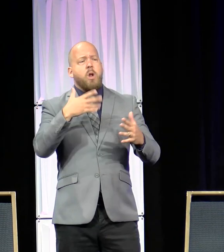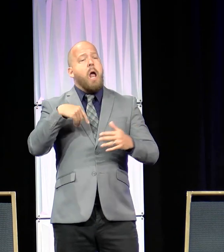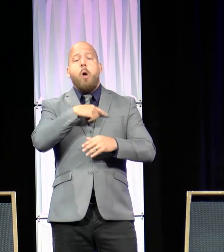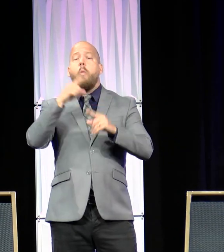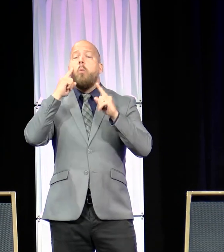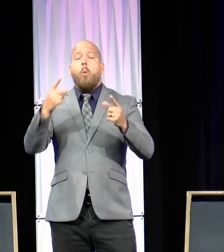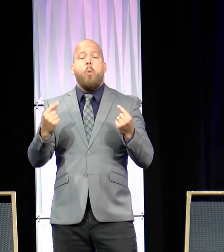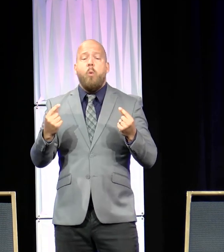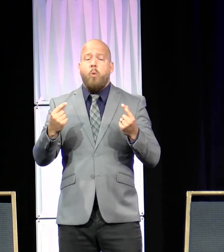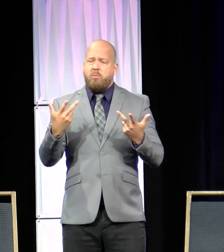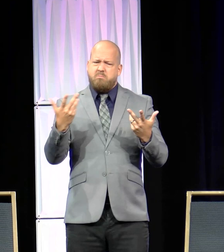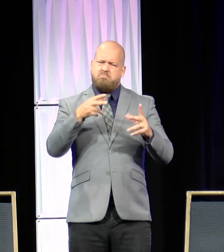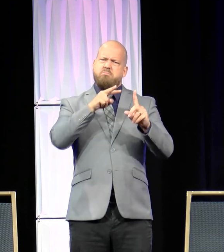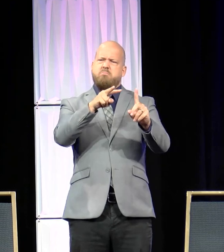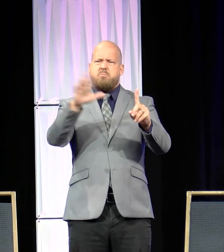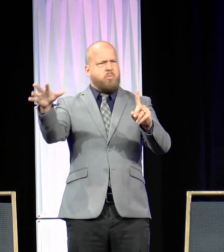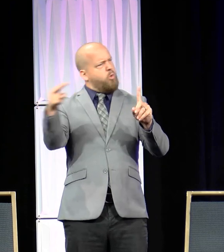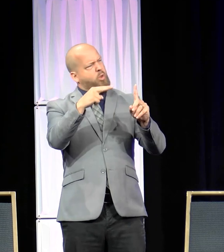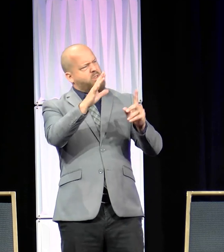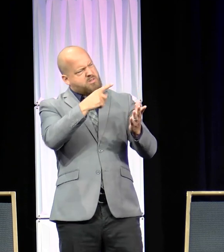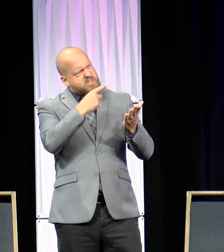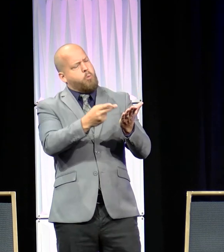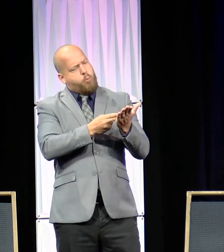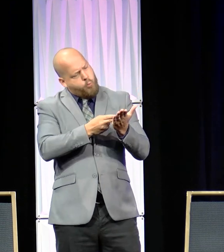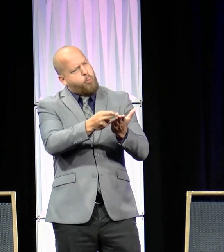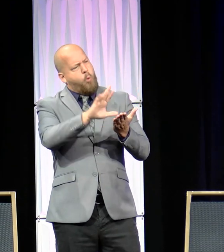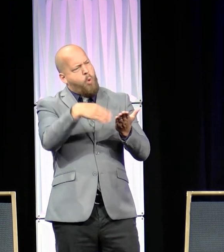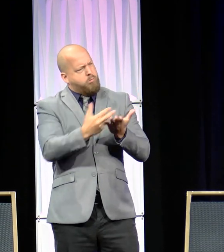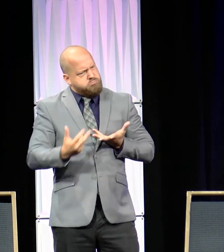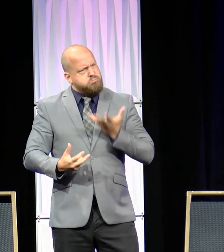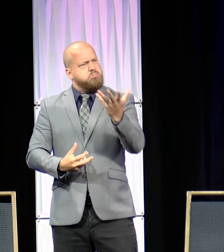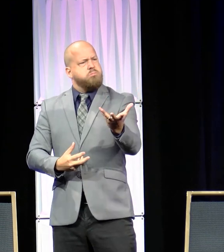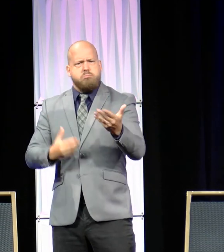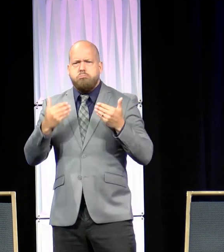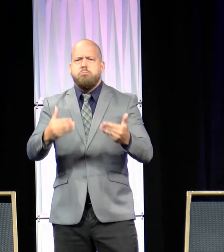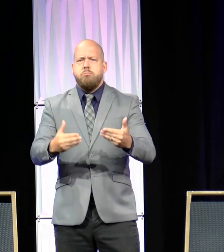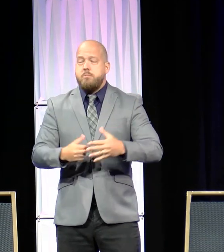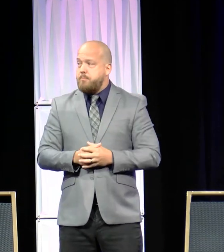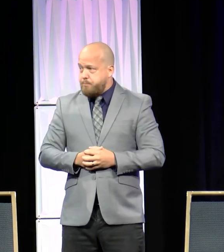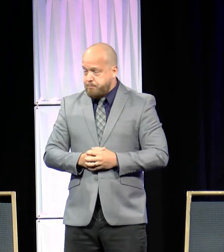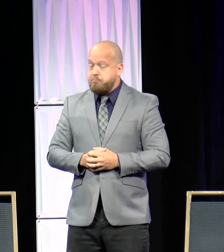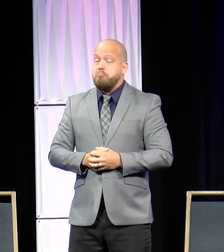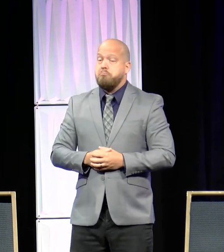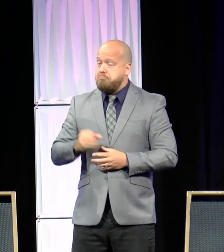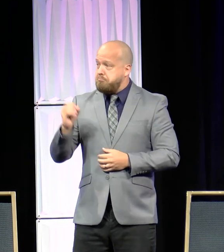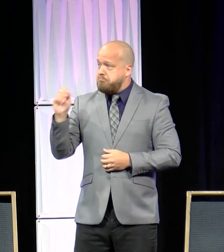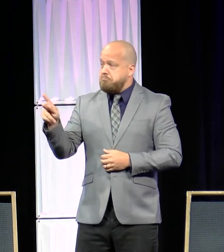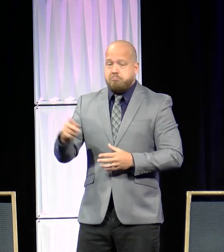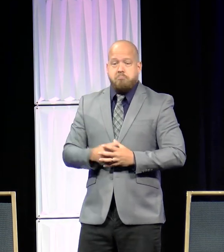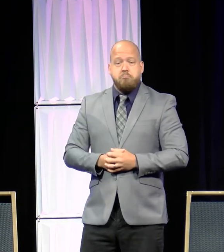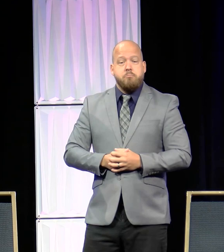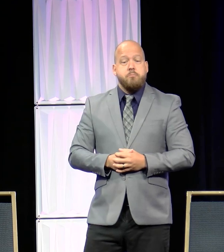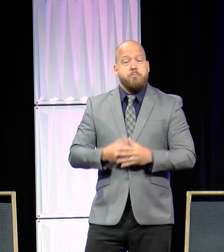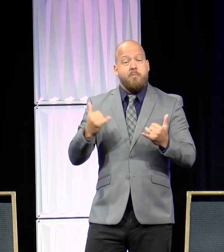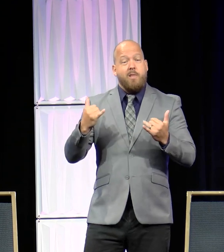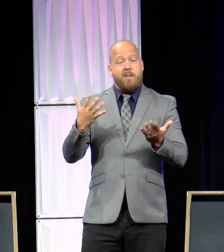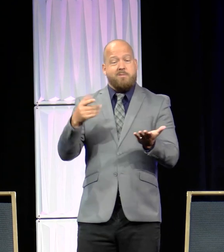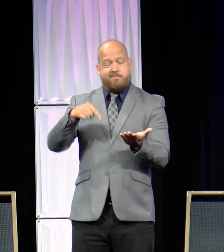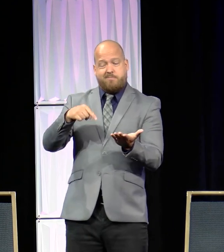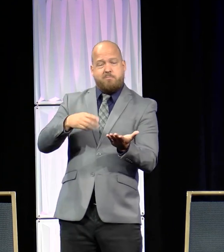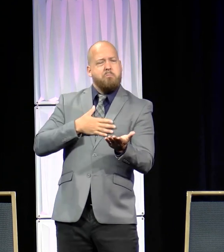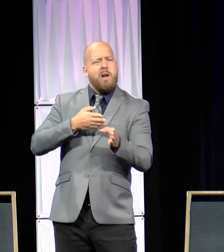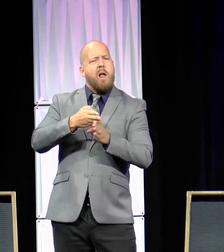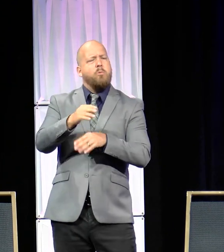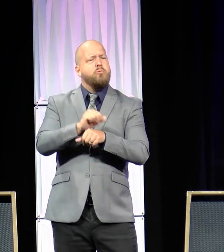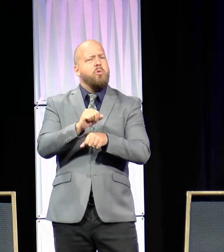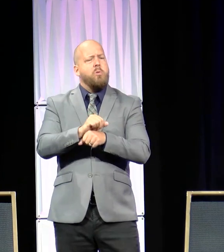to bring your truth into the space. I started in this work, this journey,